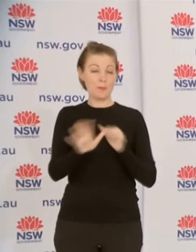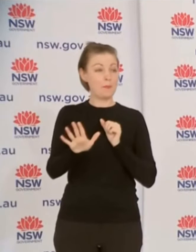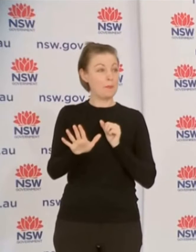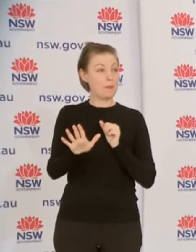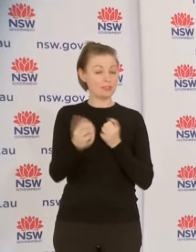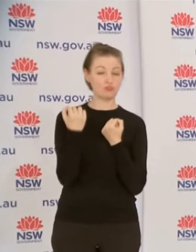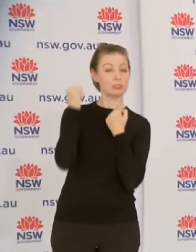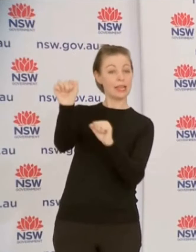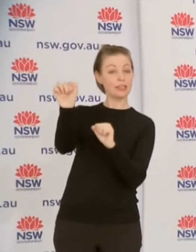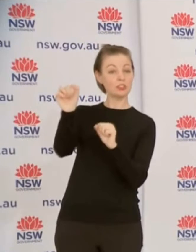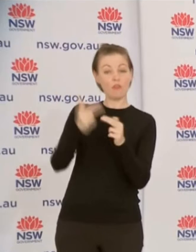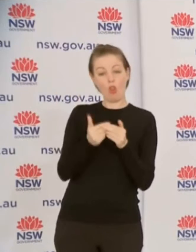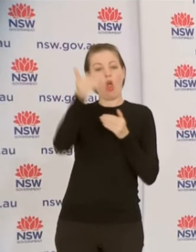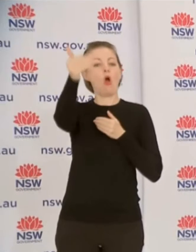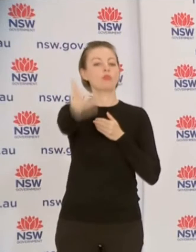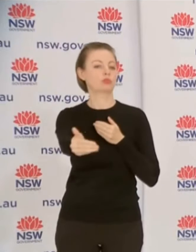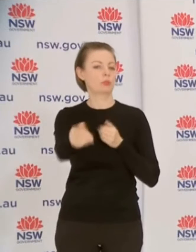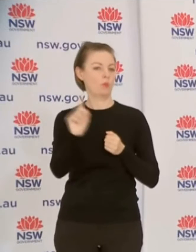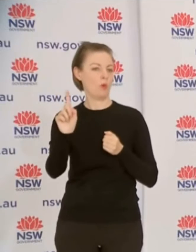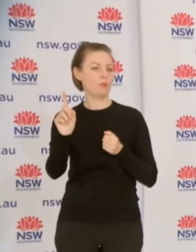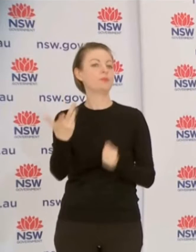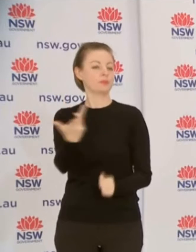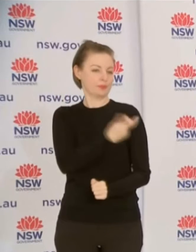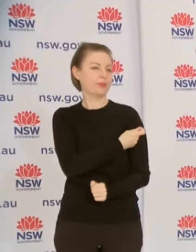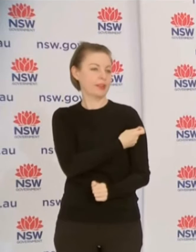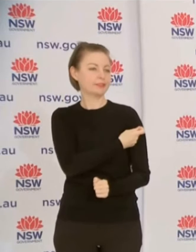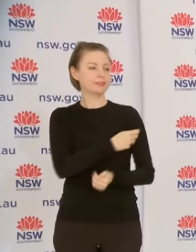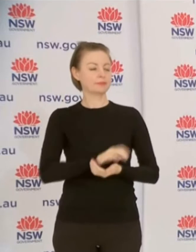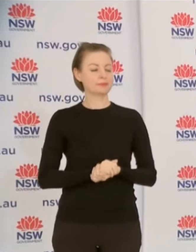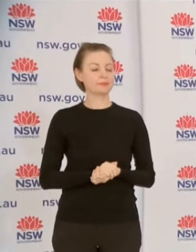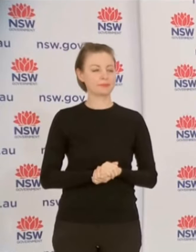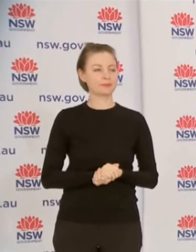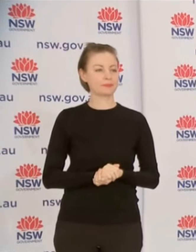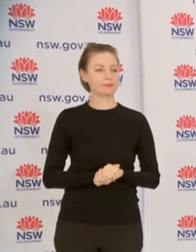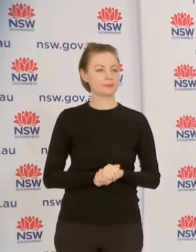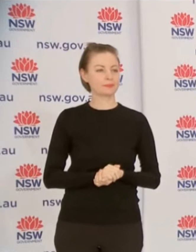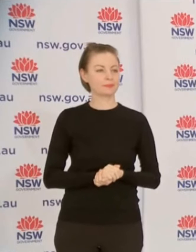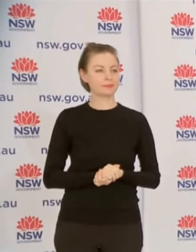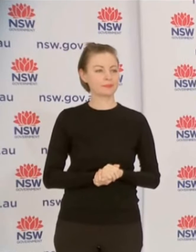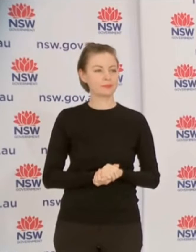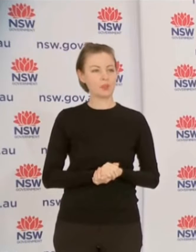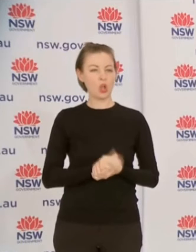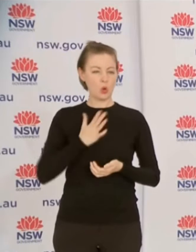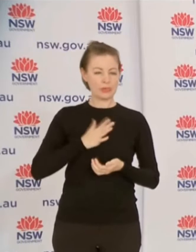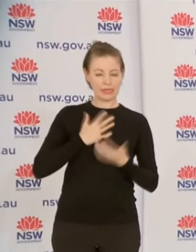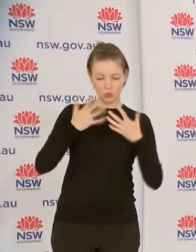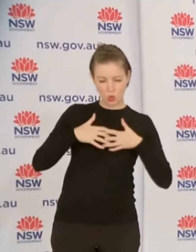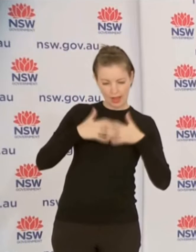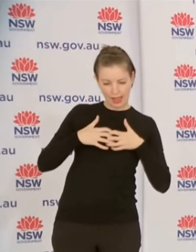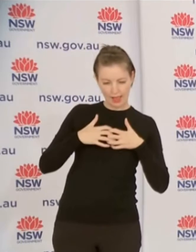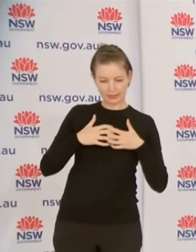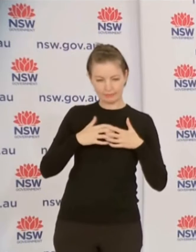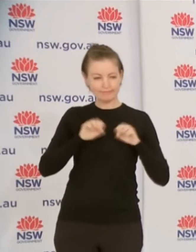of providing long-term immunity. So what we would be suggesting is that we will probably have to work up a system where people